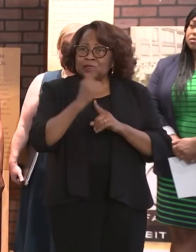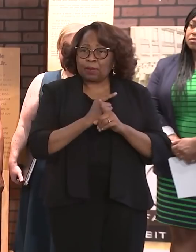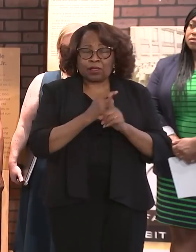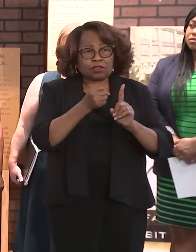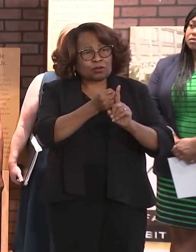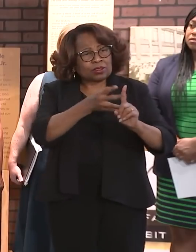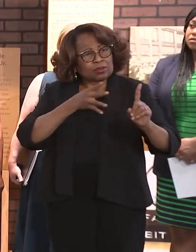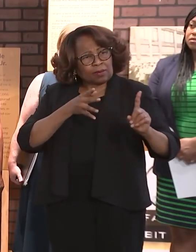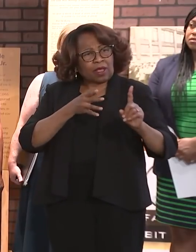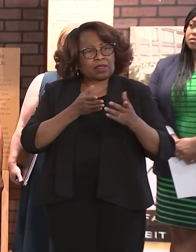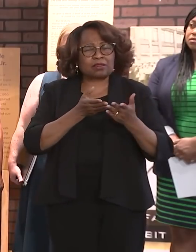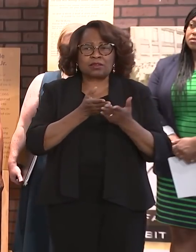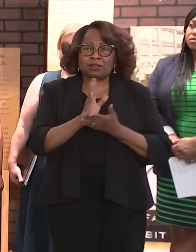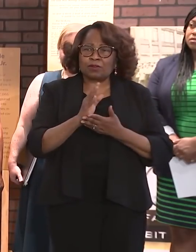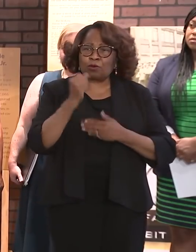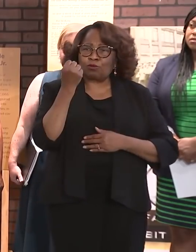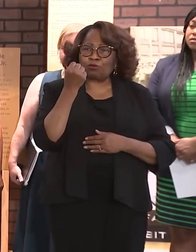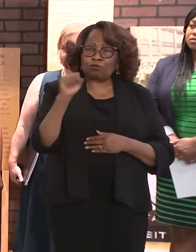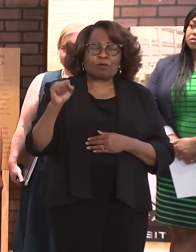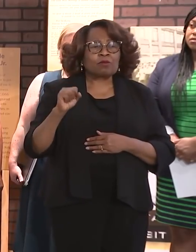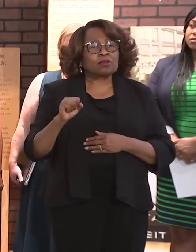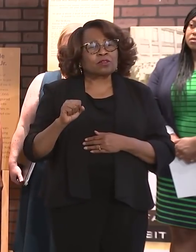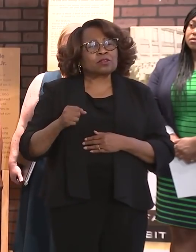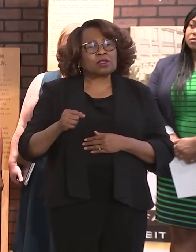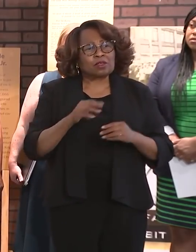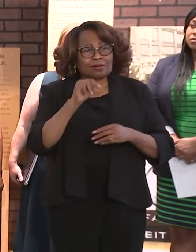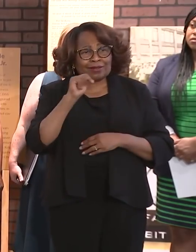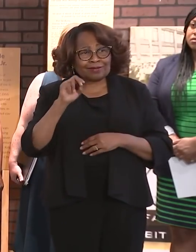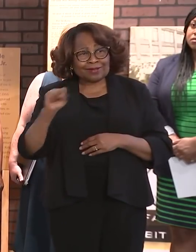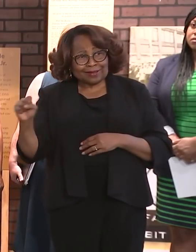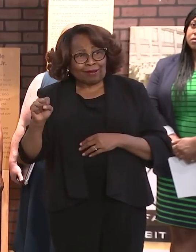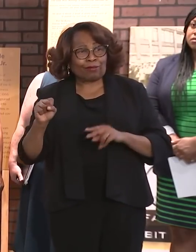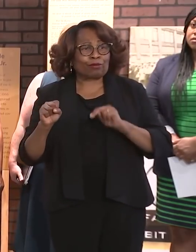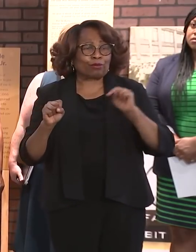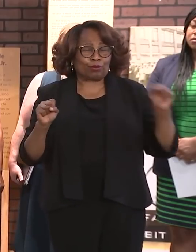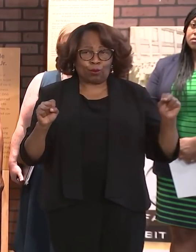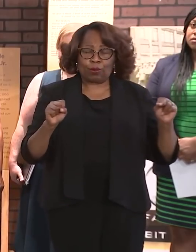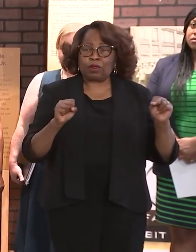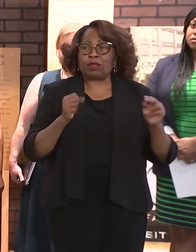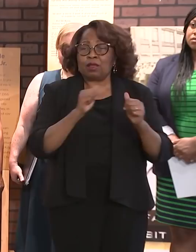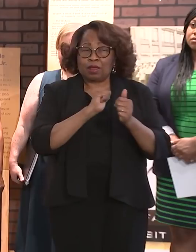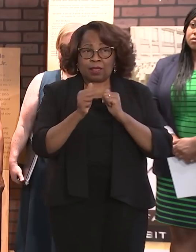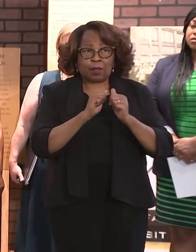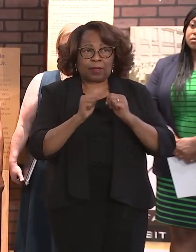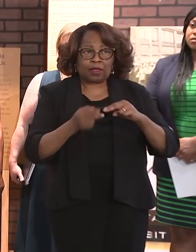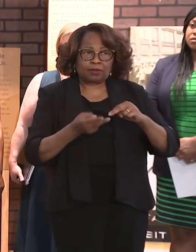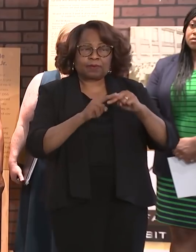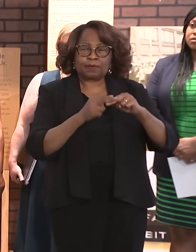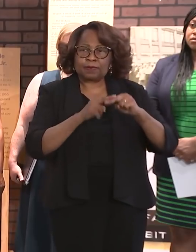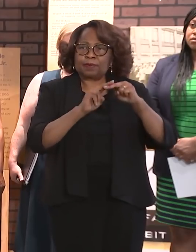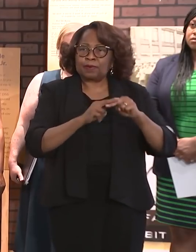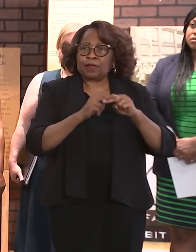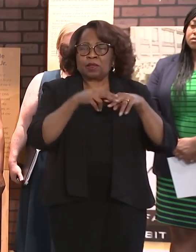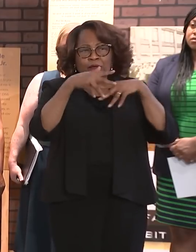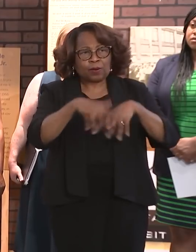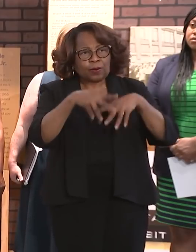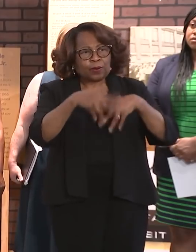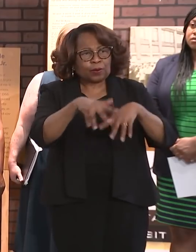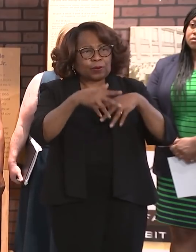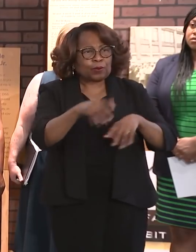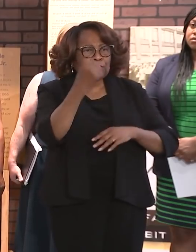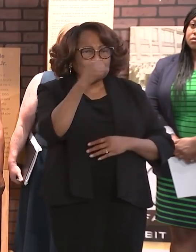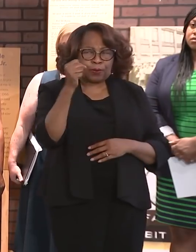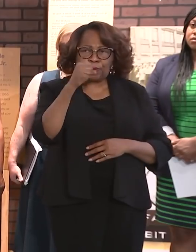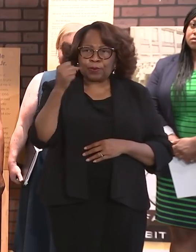expand civil rights activism from the South to northern cities. The campaign gained momentum through demonstrations and marches